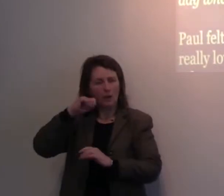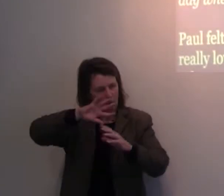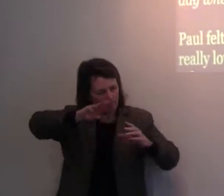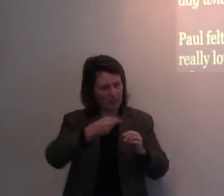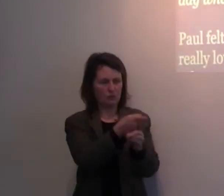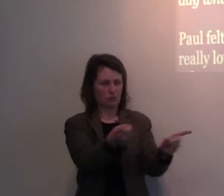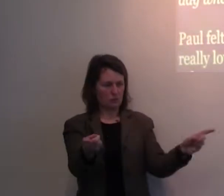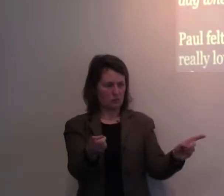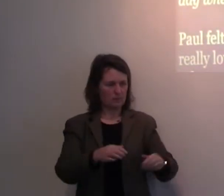again.